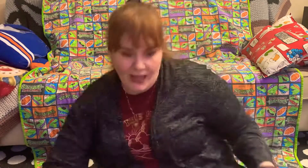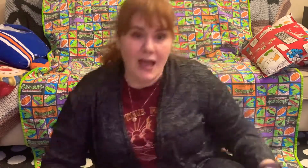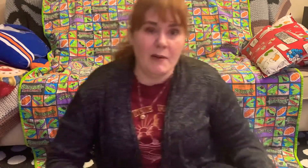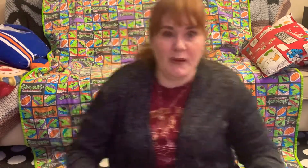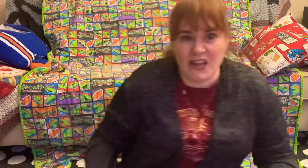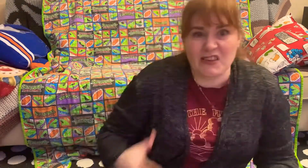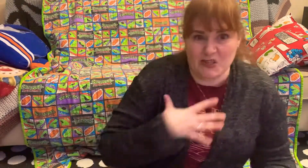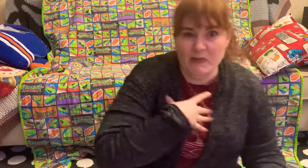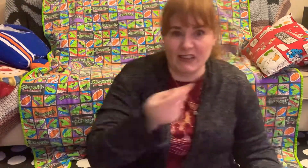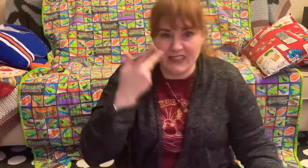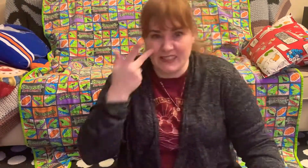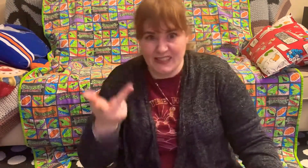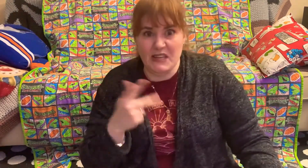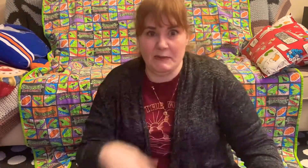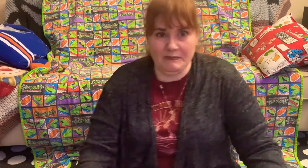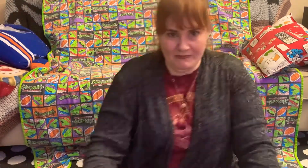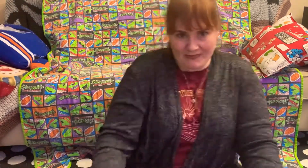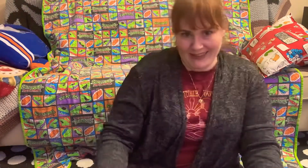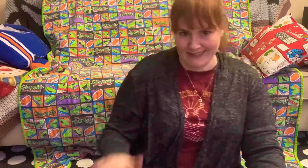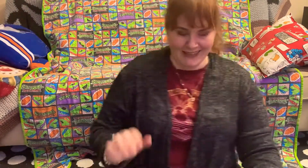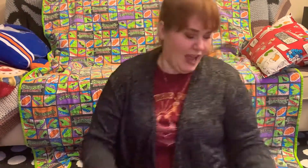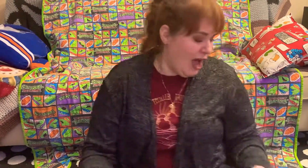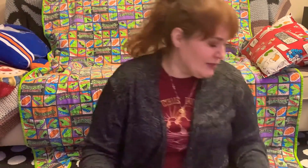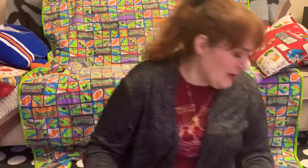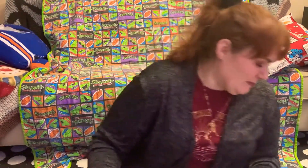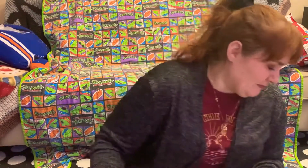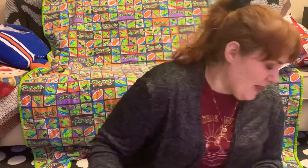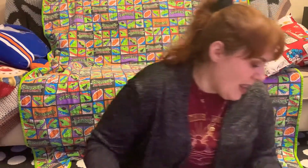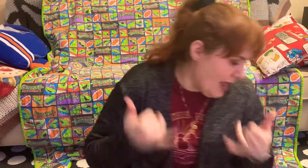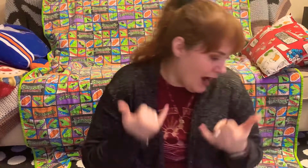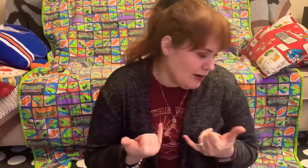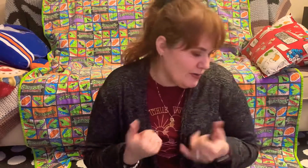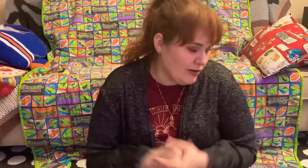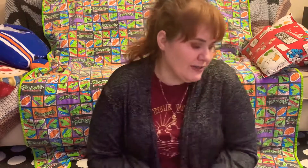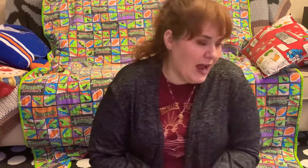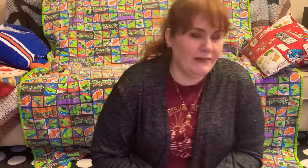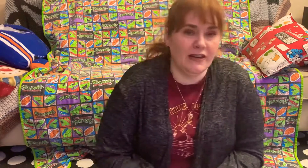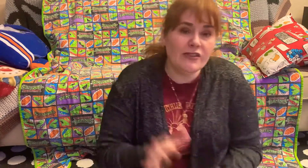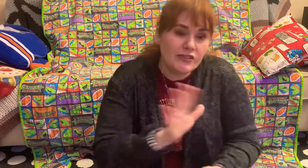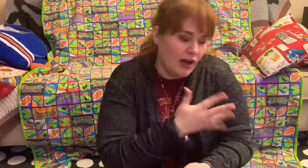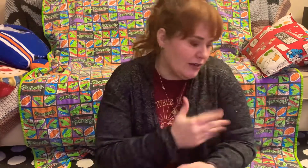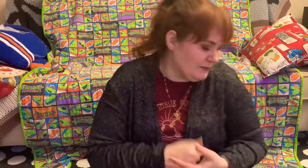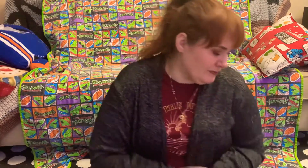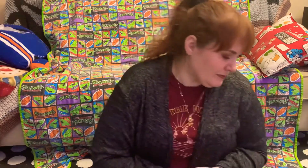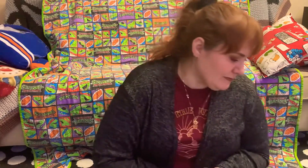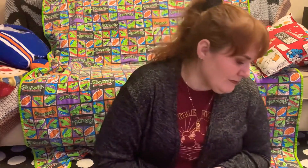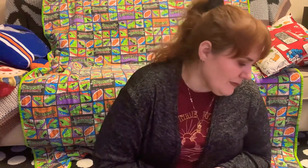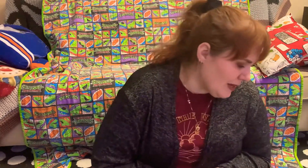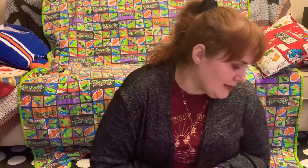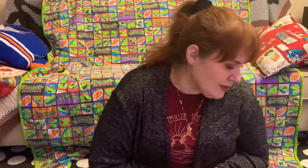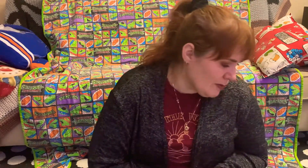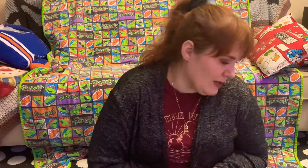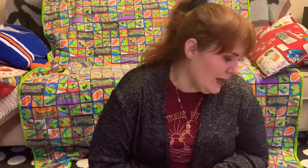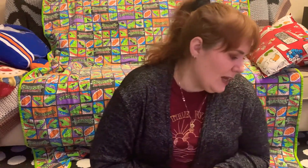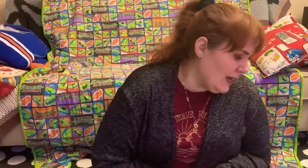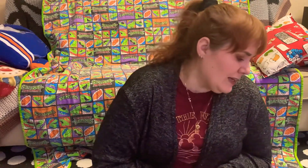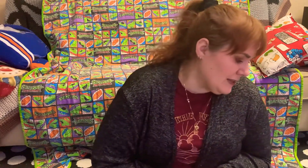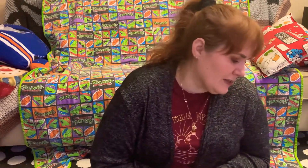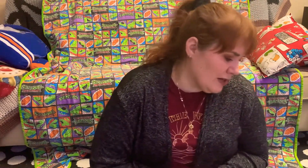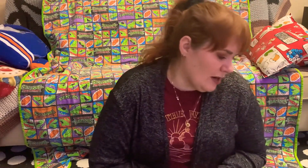but I thought you might like to see him. So now we are going to have another song. And this one is all